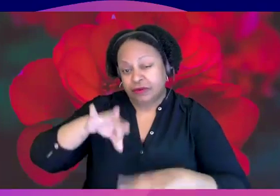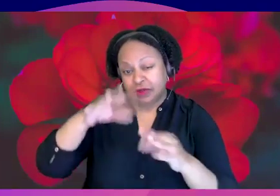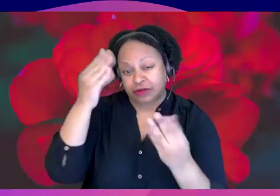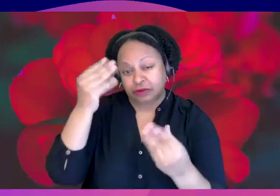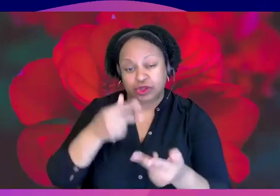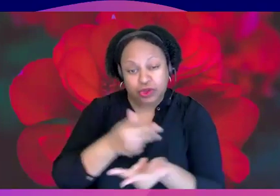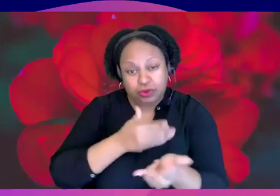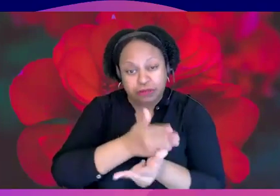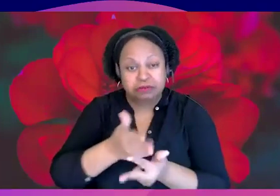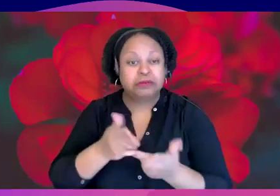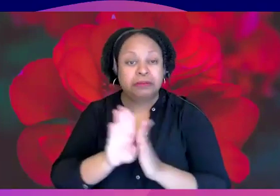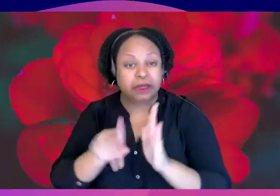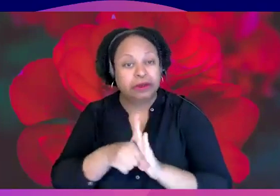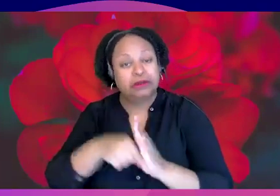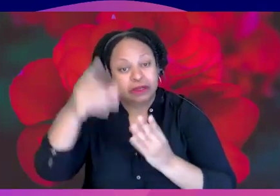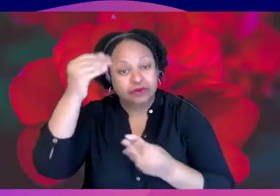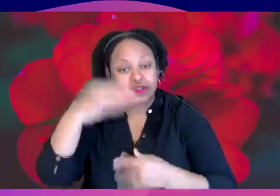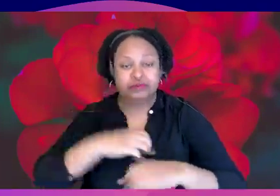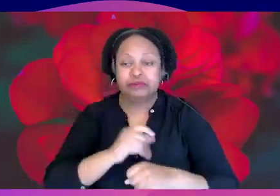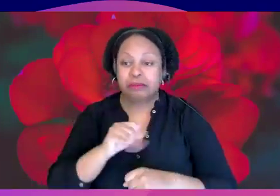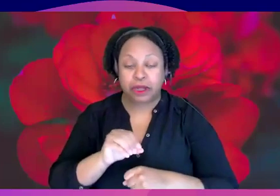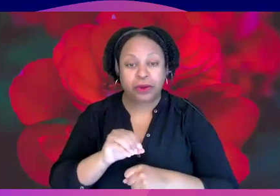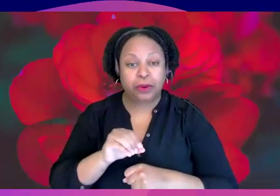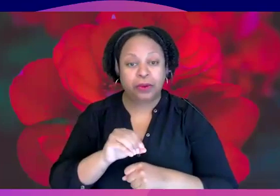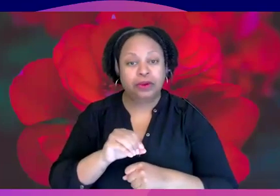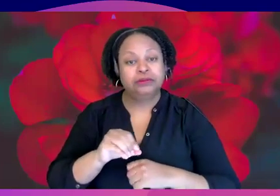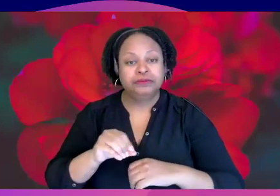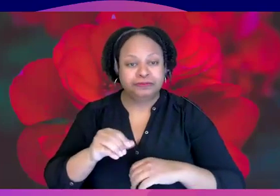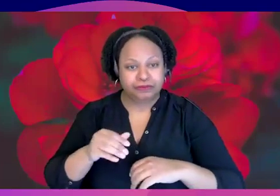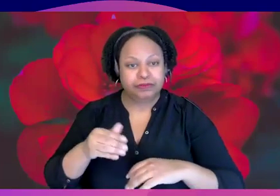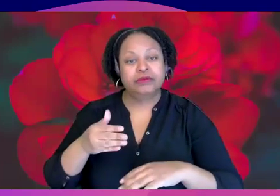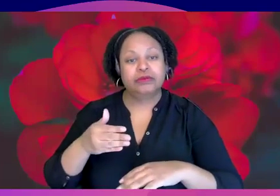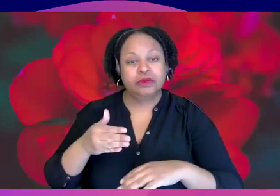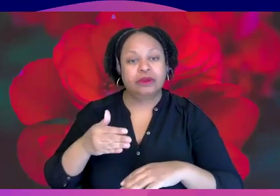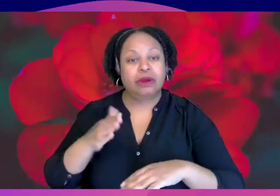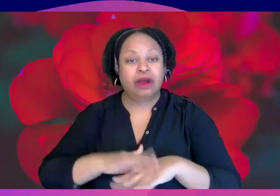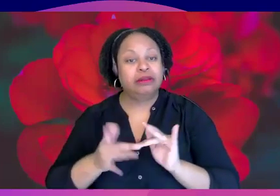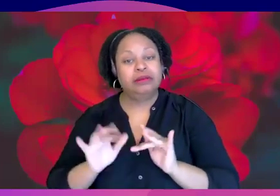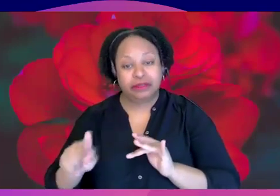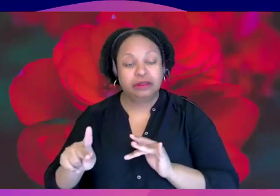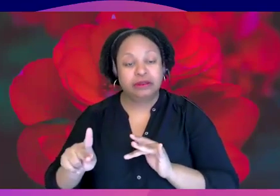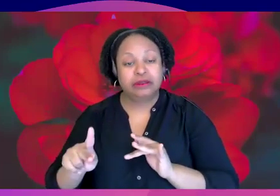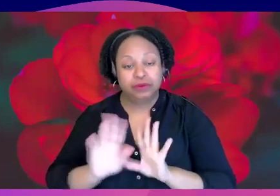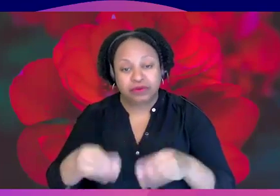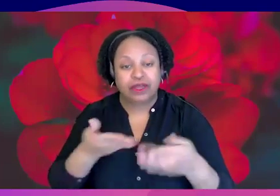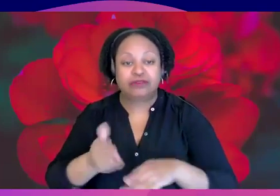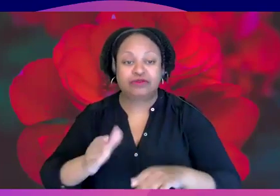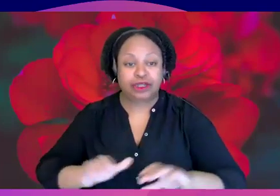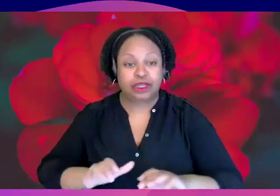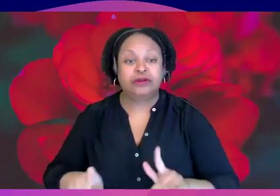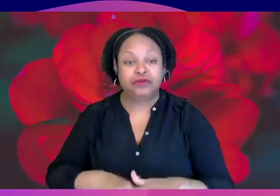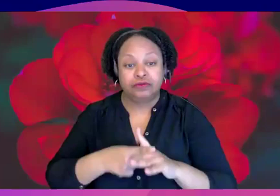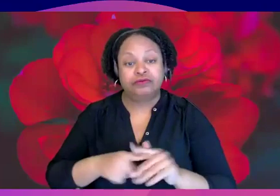Please join me in welcoming our presenters. We will start with their presentations and then move into a Q&A. Thank you.